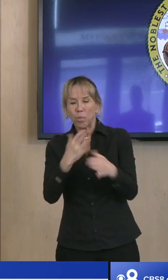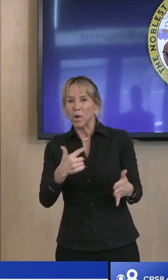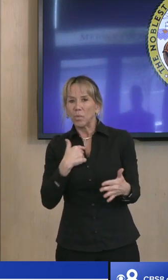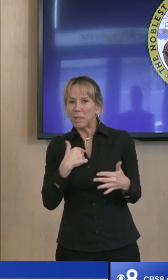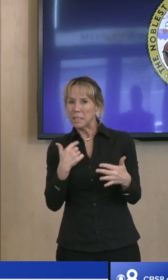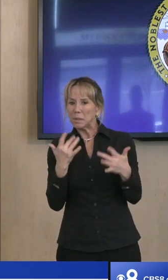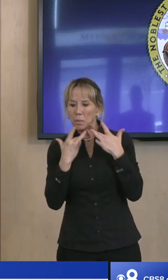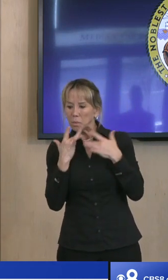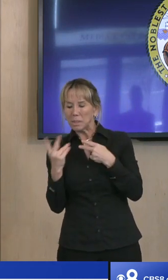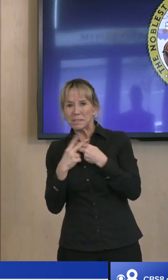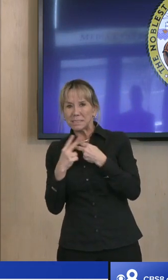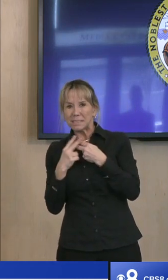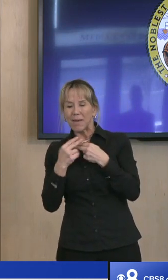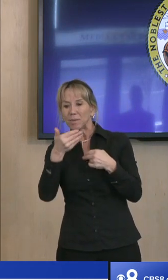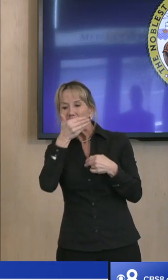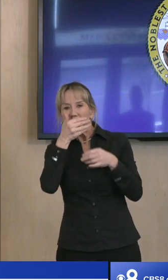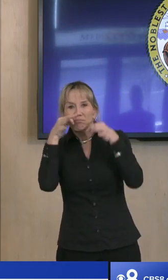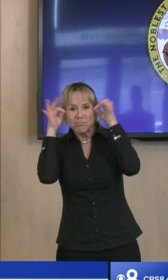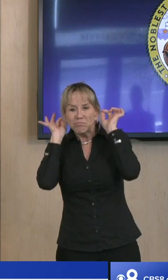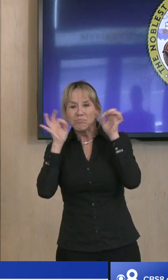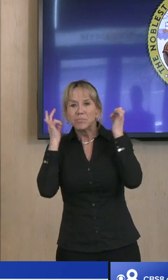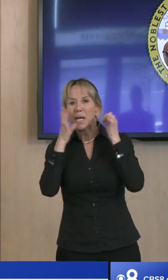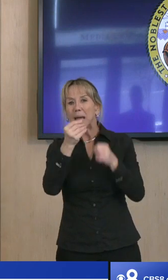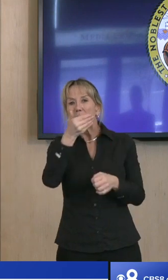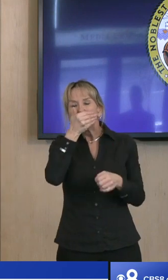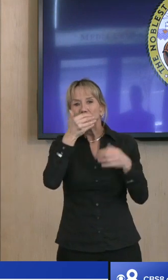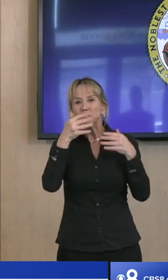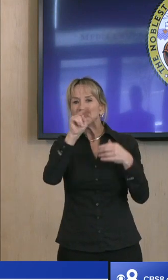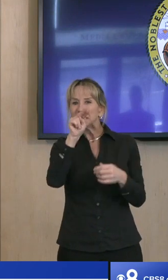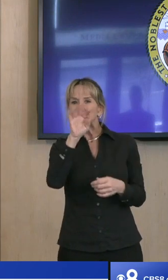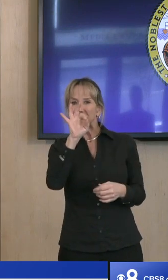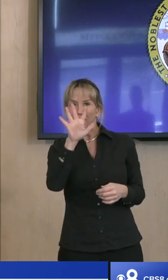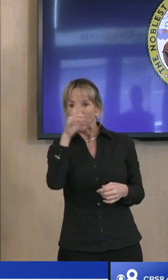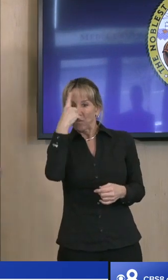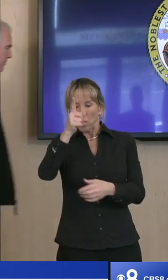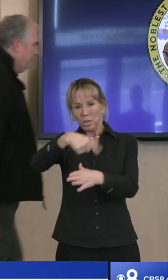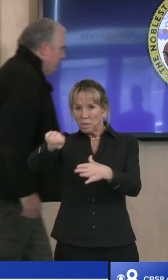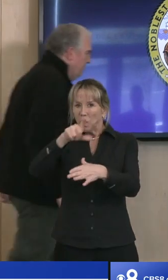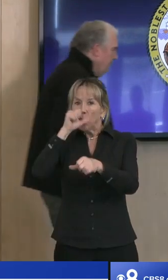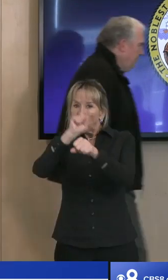supply of N95s for healthcare workers.